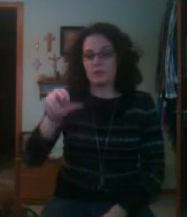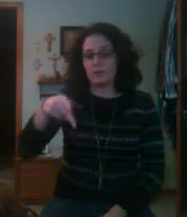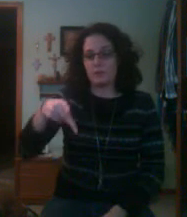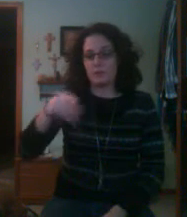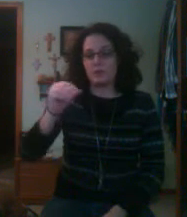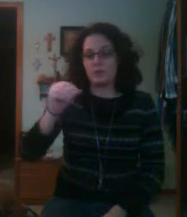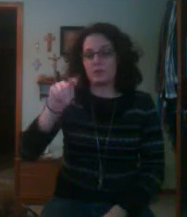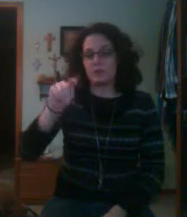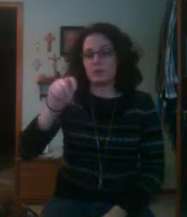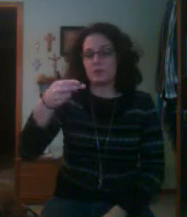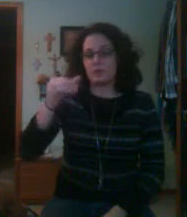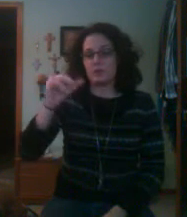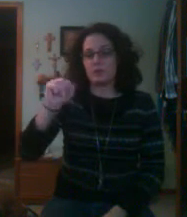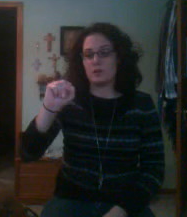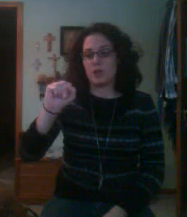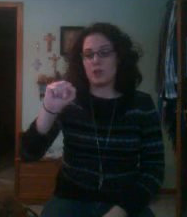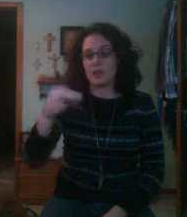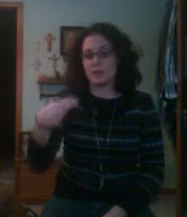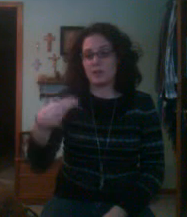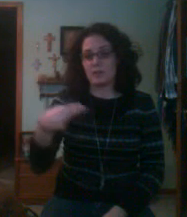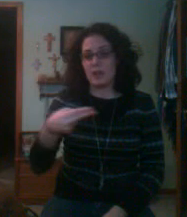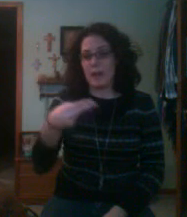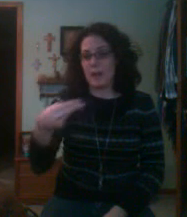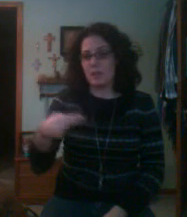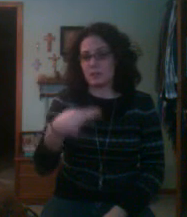we'll then use experiments to see if that is true or not.